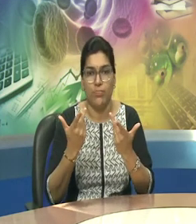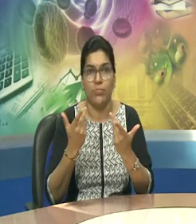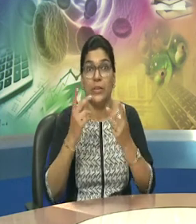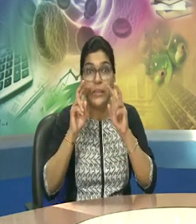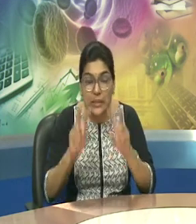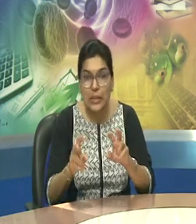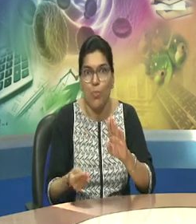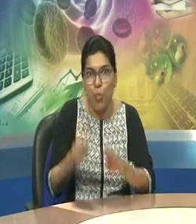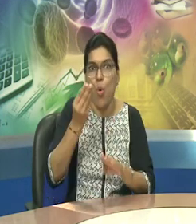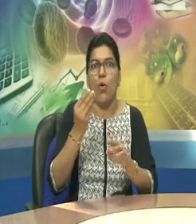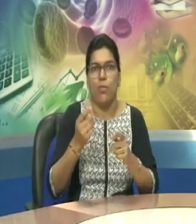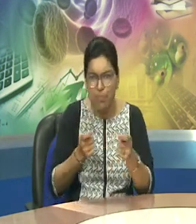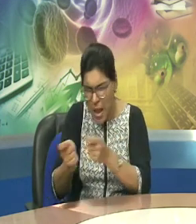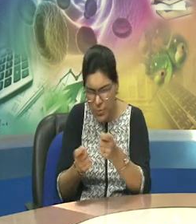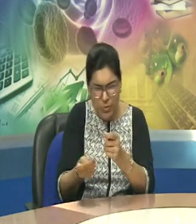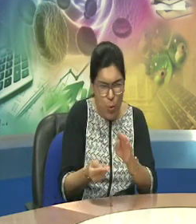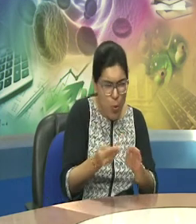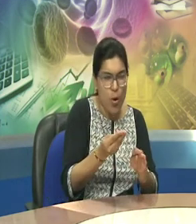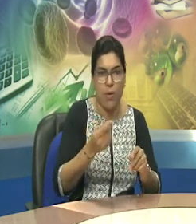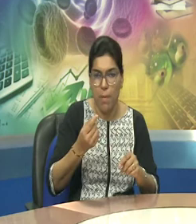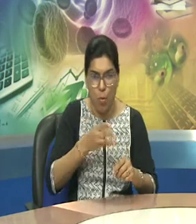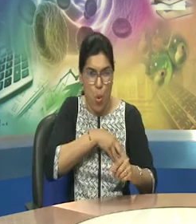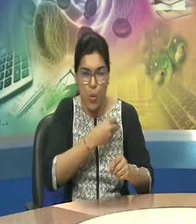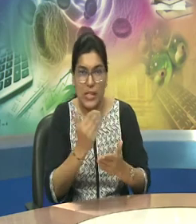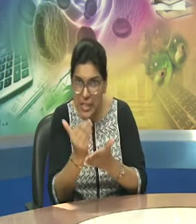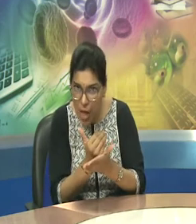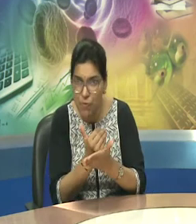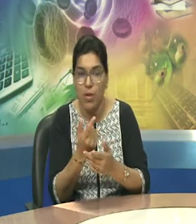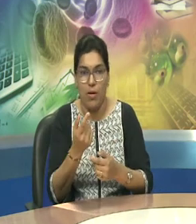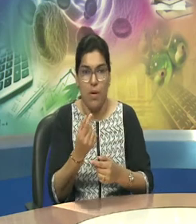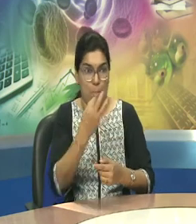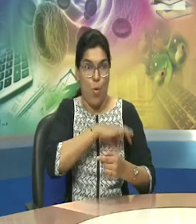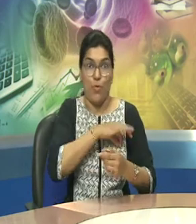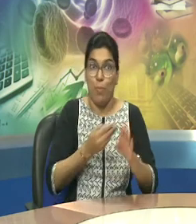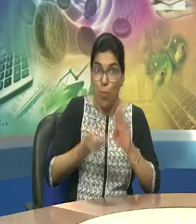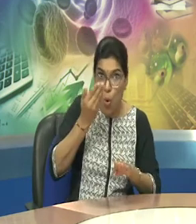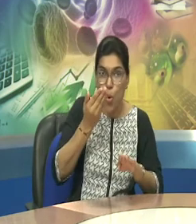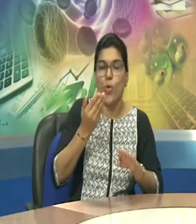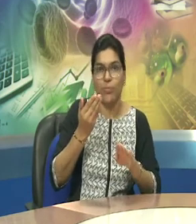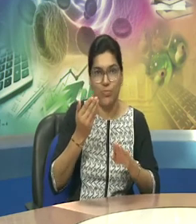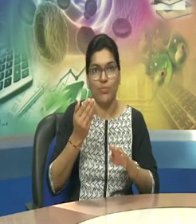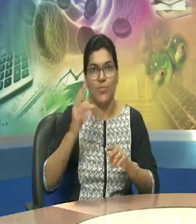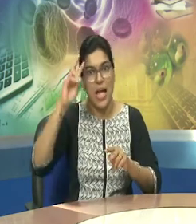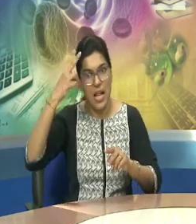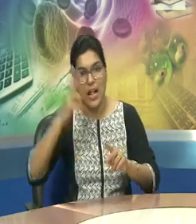be aware about the different sides of an enterprise.